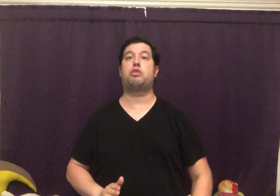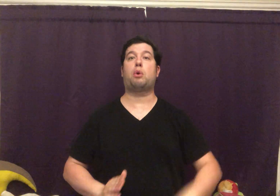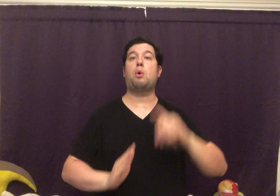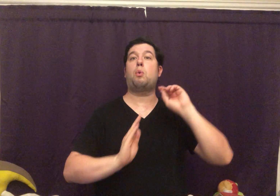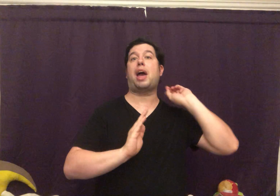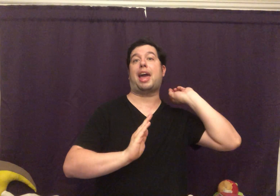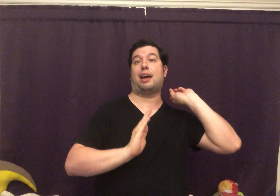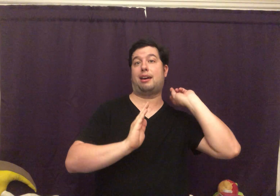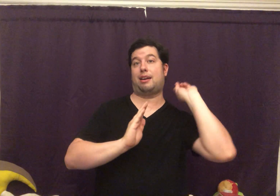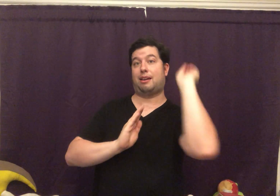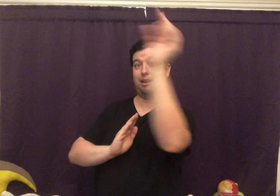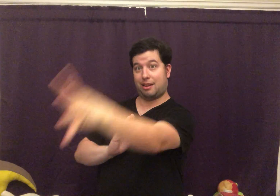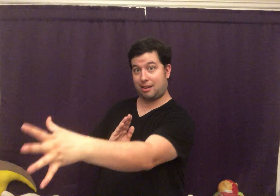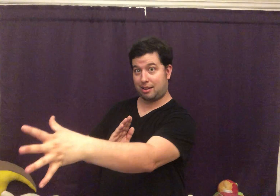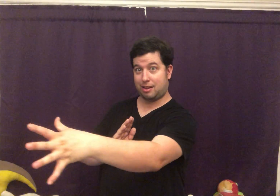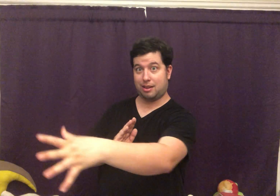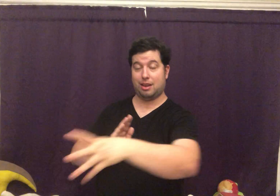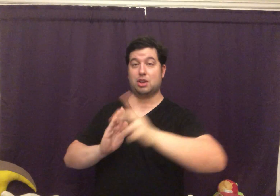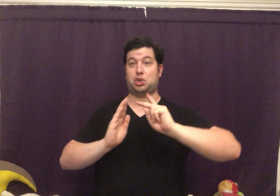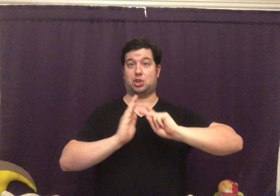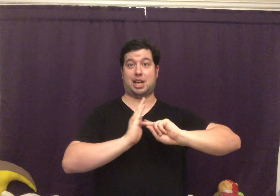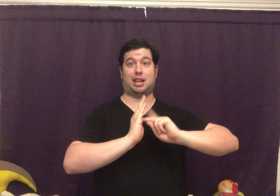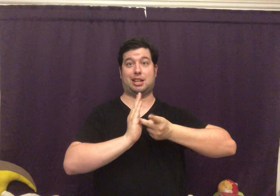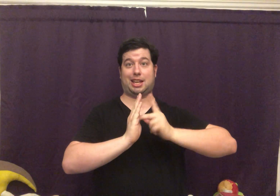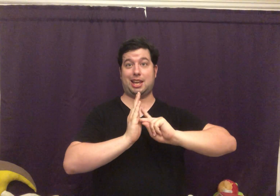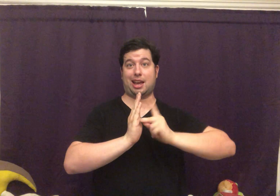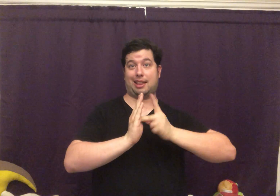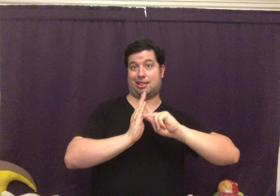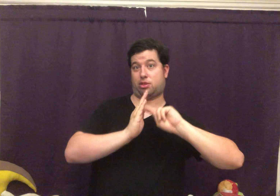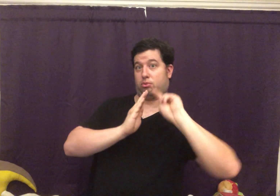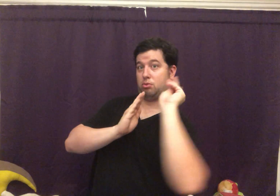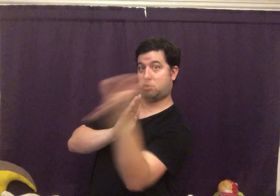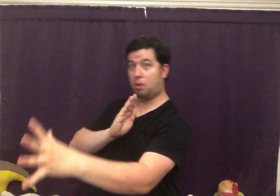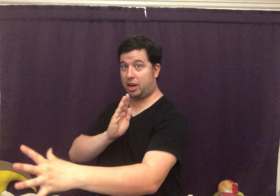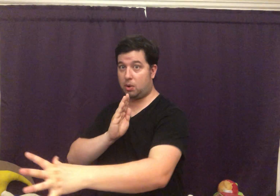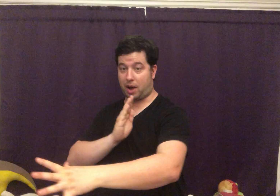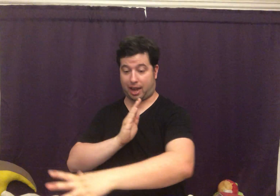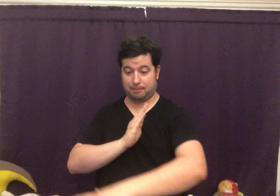Throw away. So you're taking the key and throwing it away.